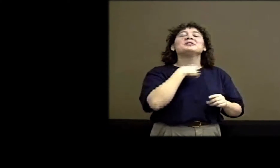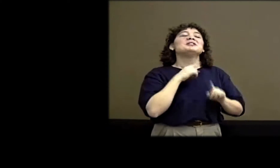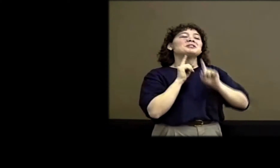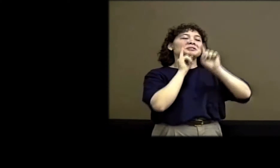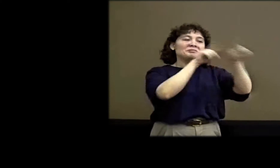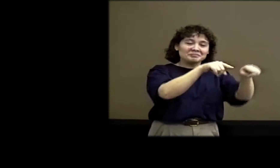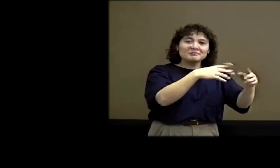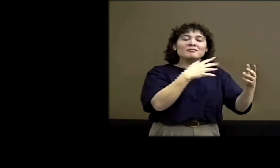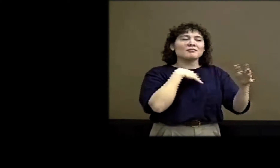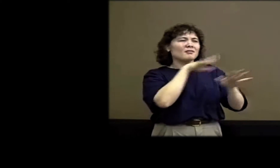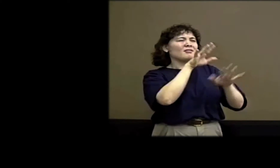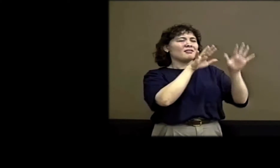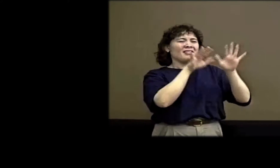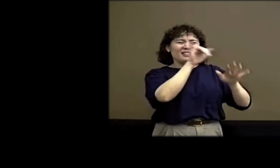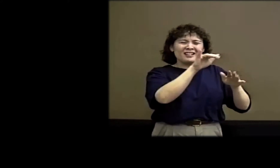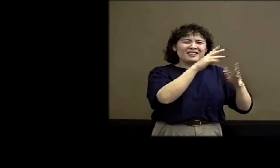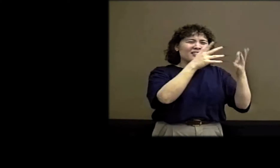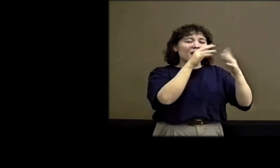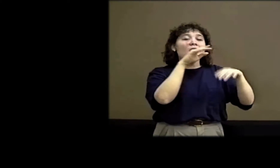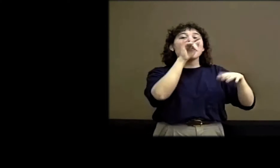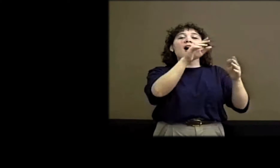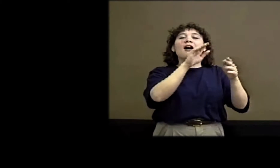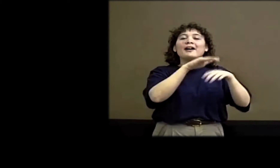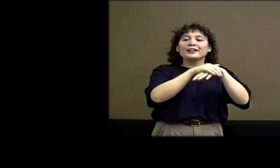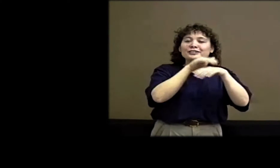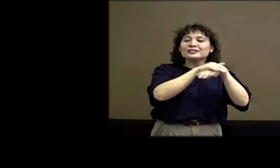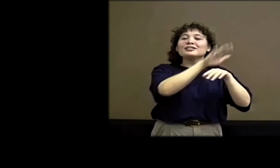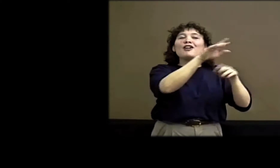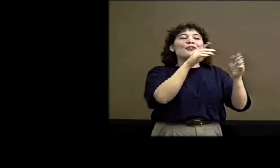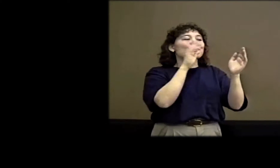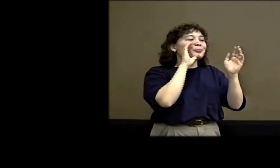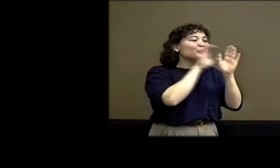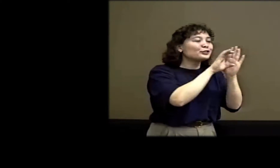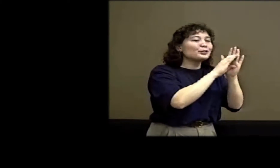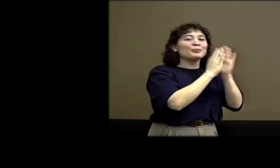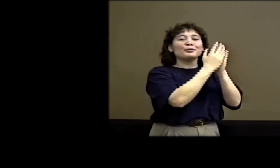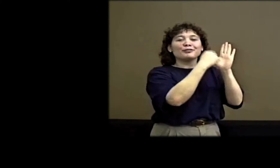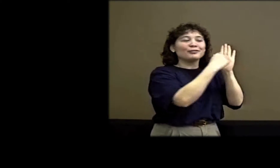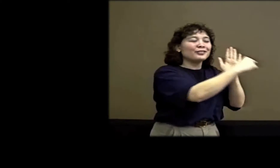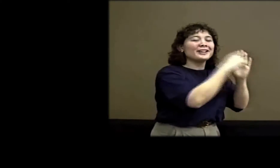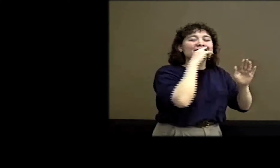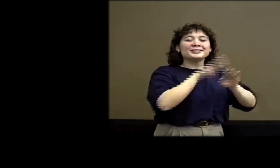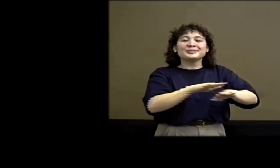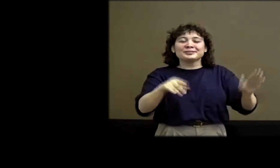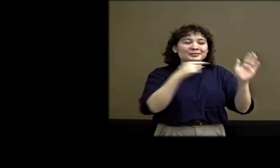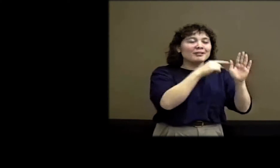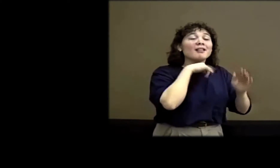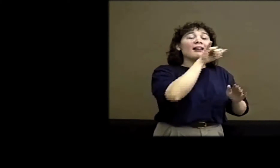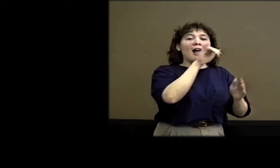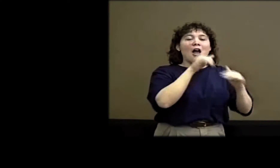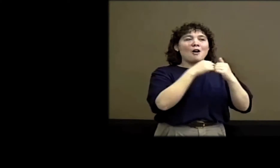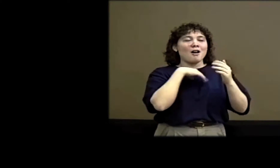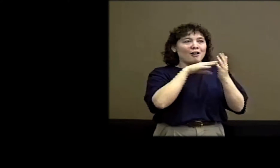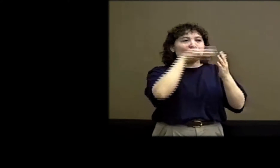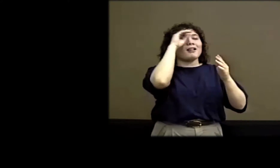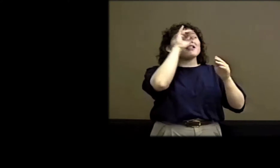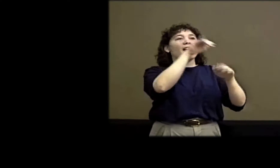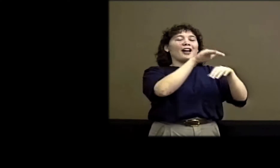the signs are related to the animal. During preschool, I was in a deaf program. In the program, I was exposed to English. They would show us a picture that